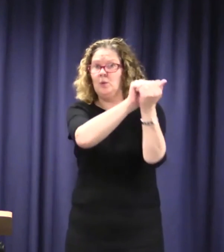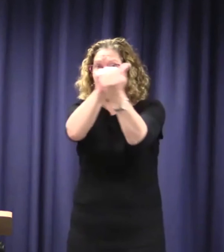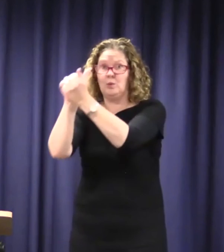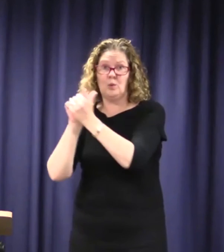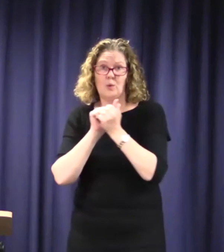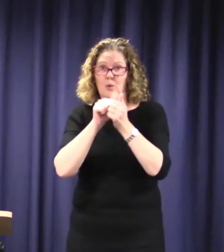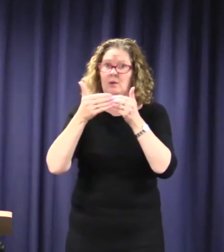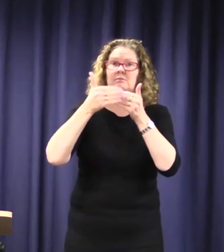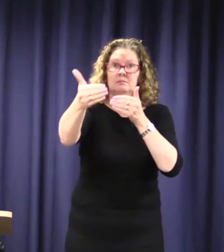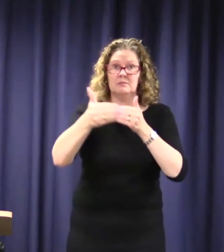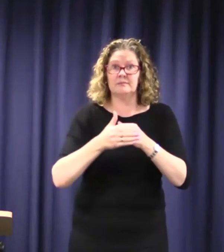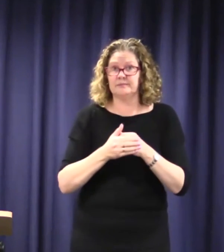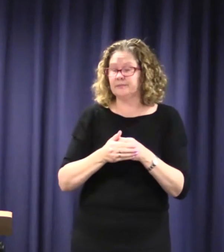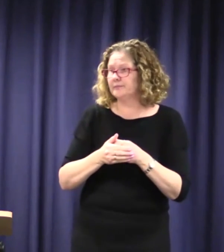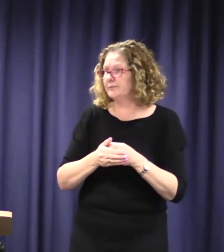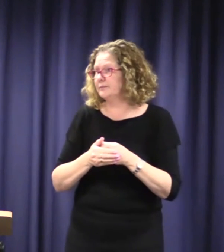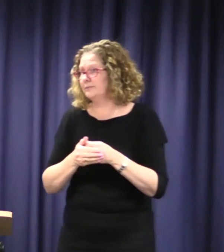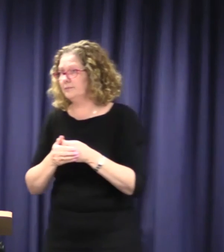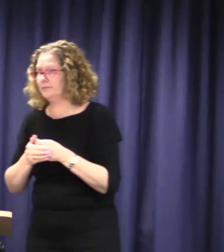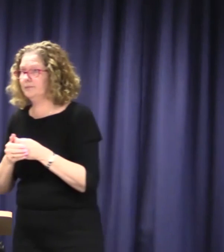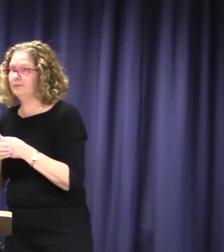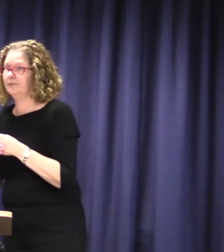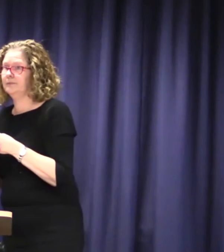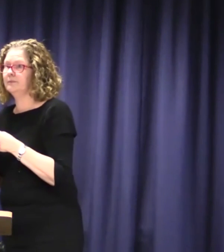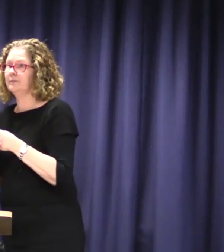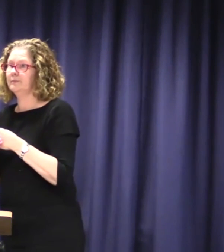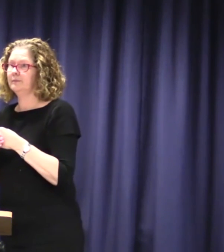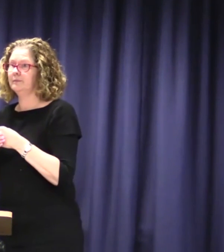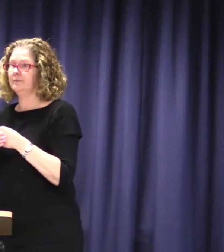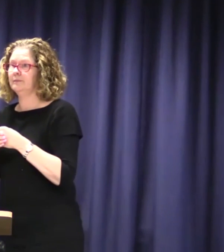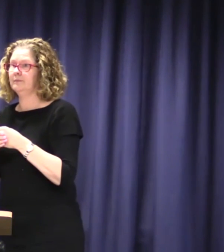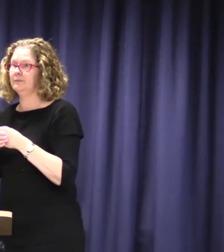look forward to working with all of you moving forward.